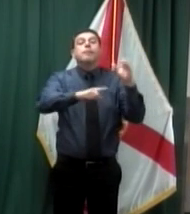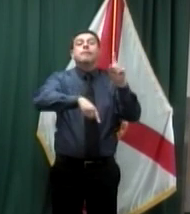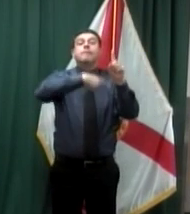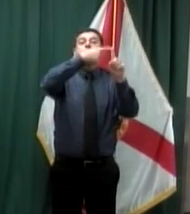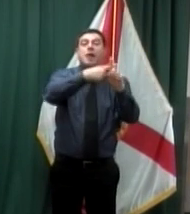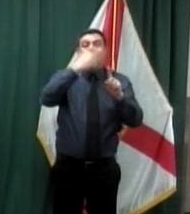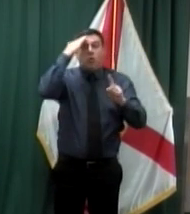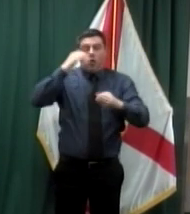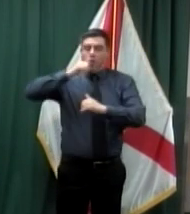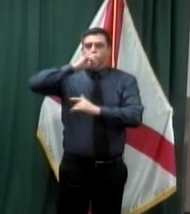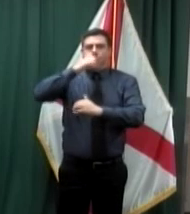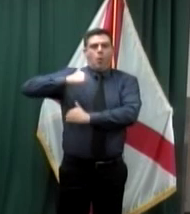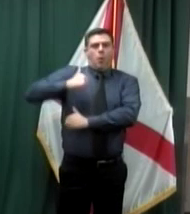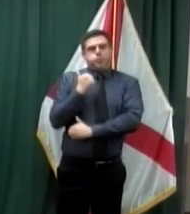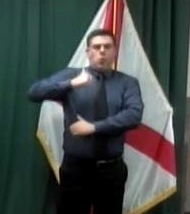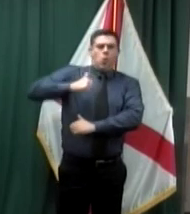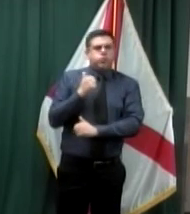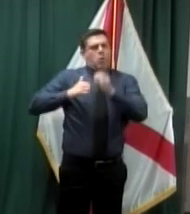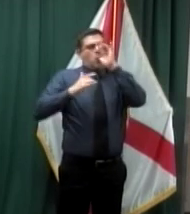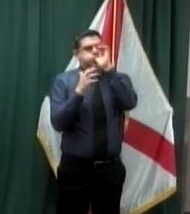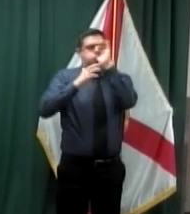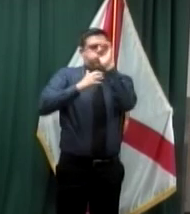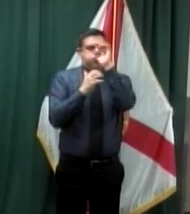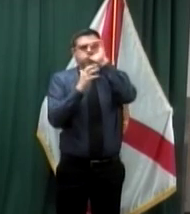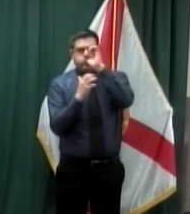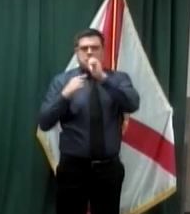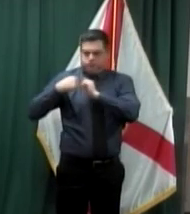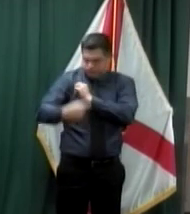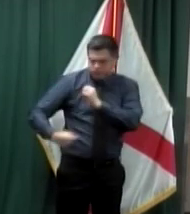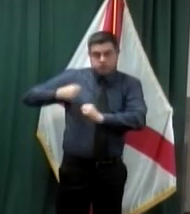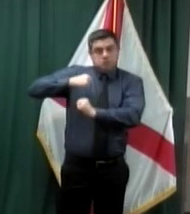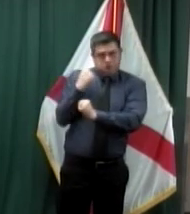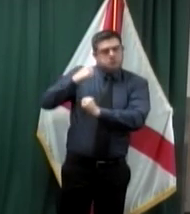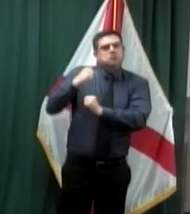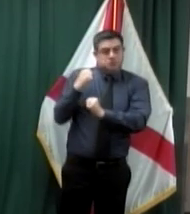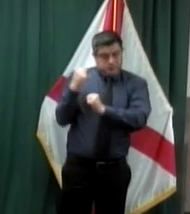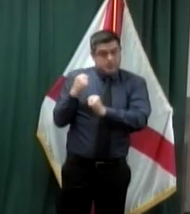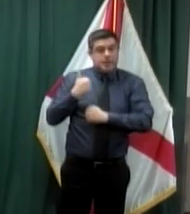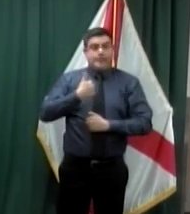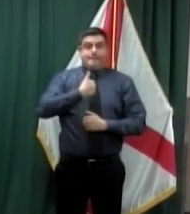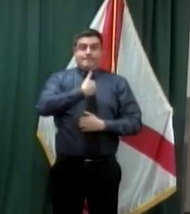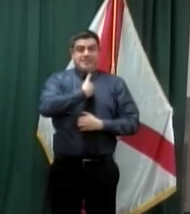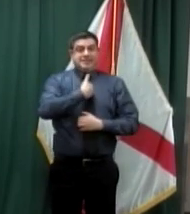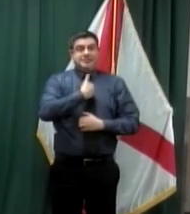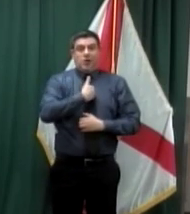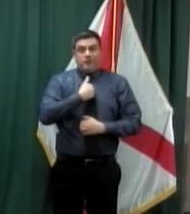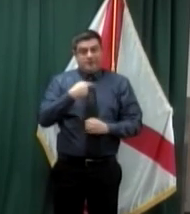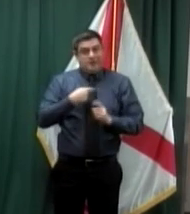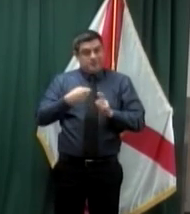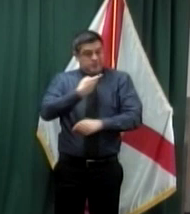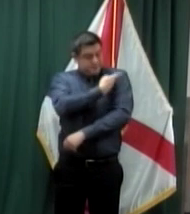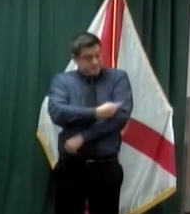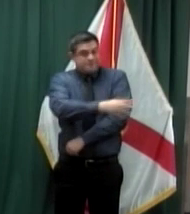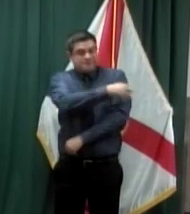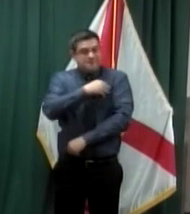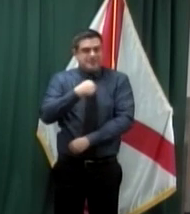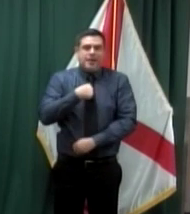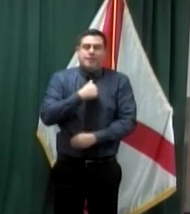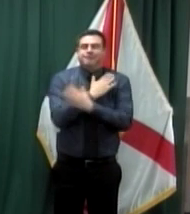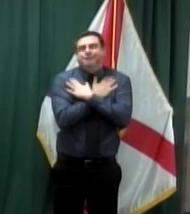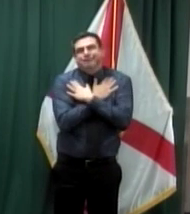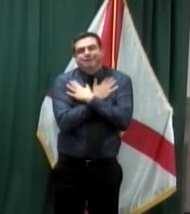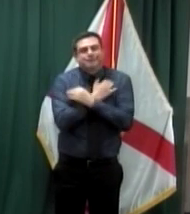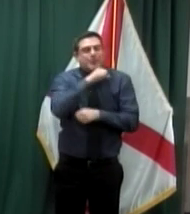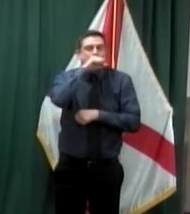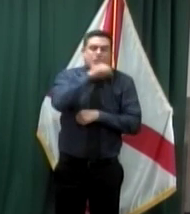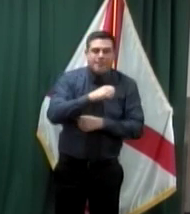being Scottish, I really enjoy the bagpipes. So I would ask that you all tune in and enjoy that ceremony. Out